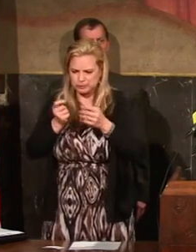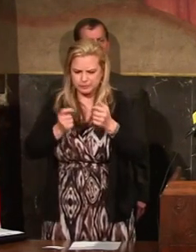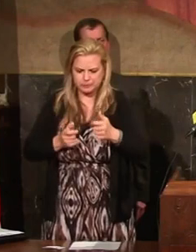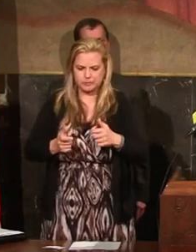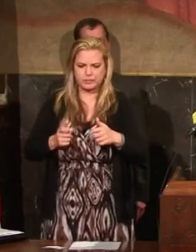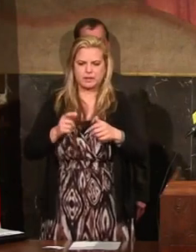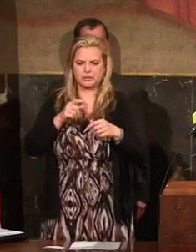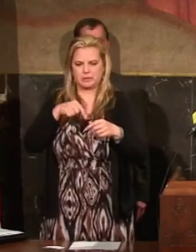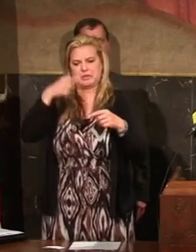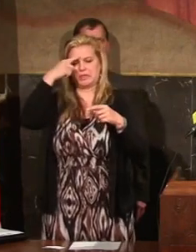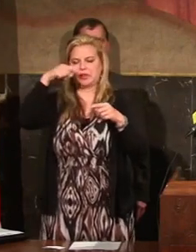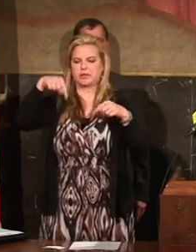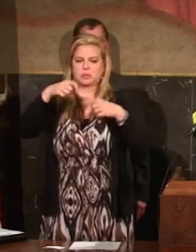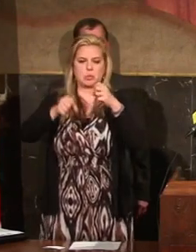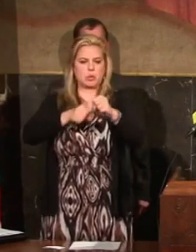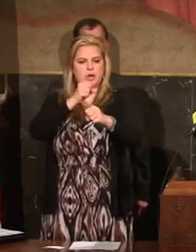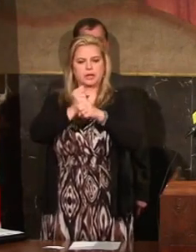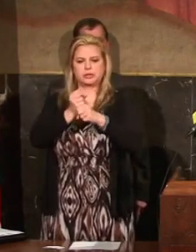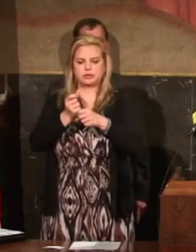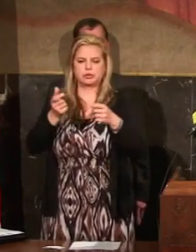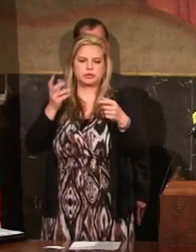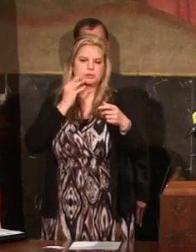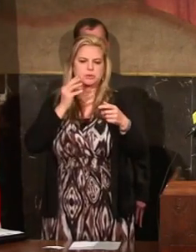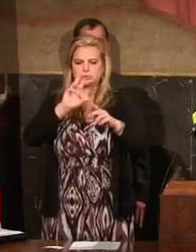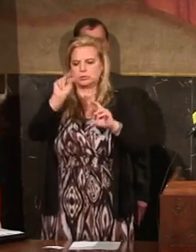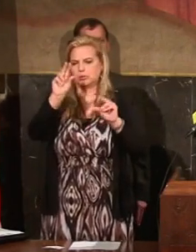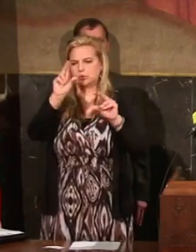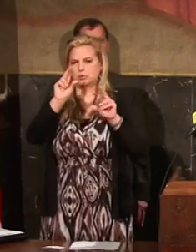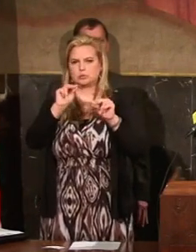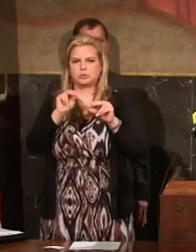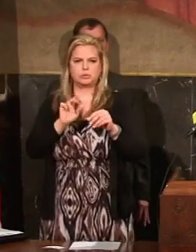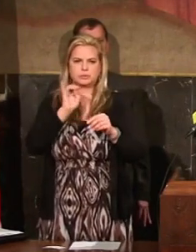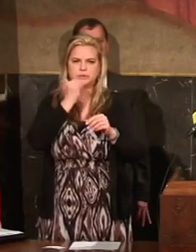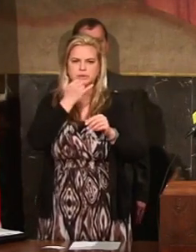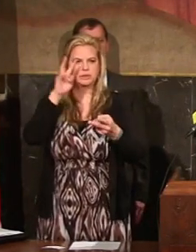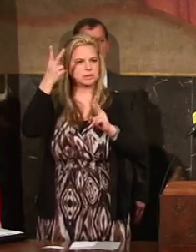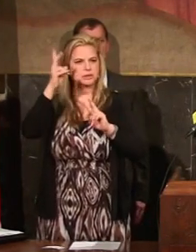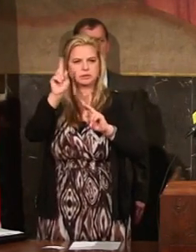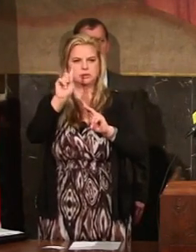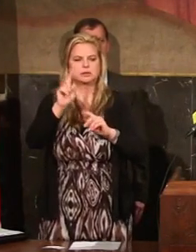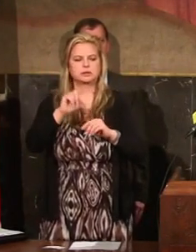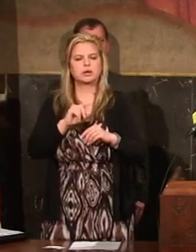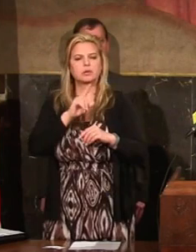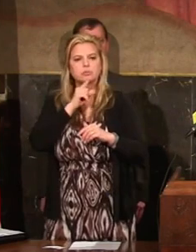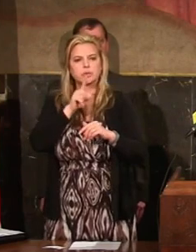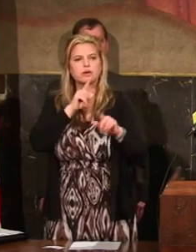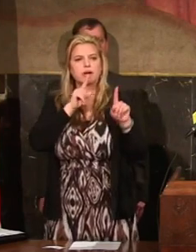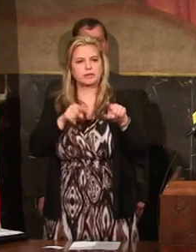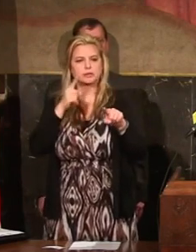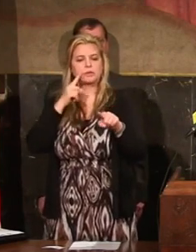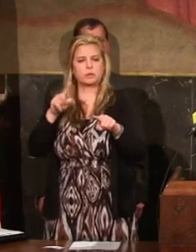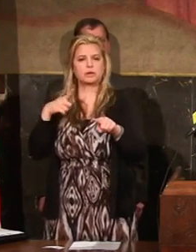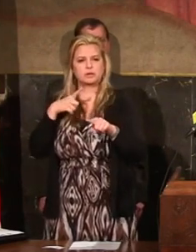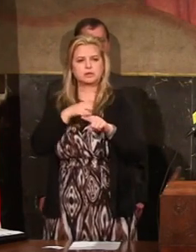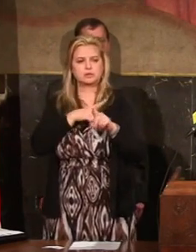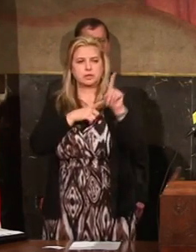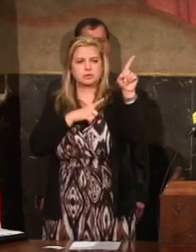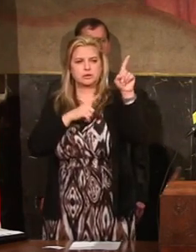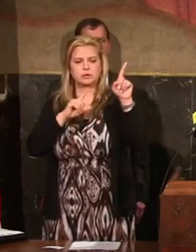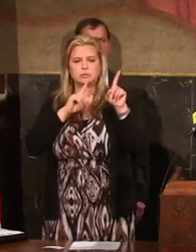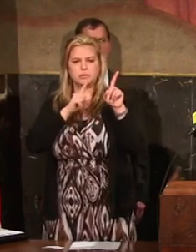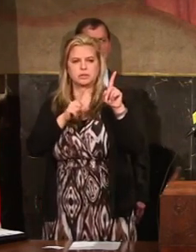as a one-year event would be a mistake. And so I think the real answer here for the legislature is to look